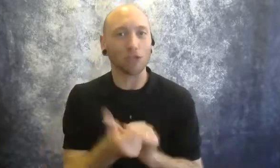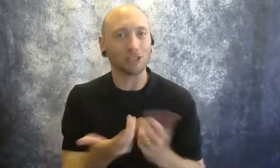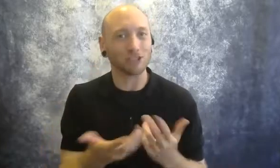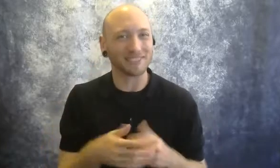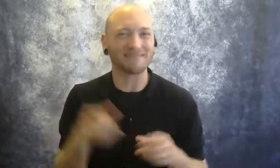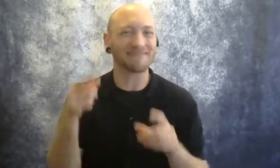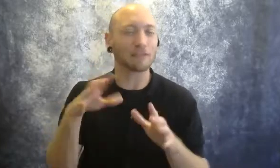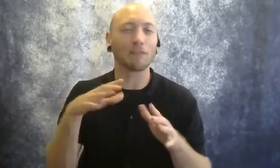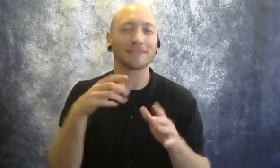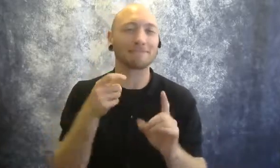Sorry, I had to tell that little story.